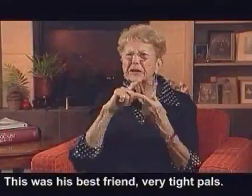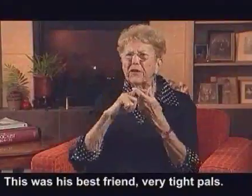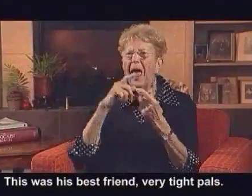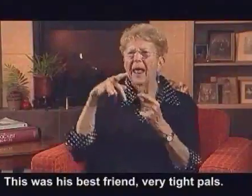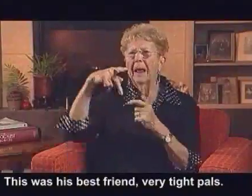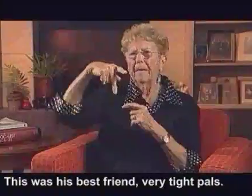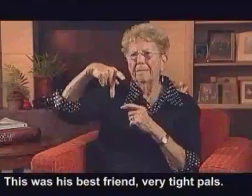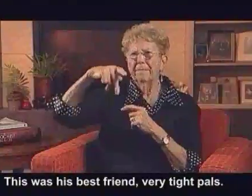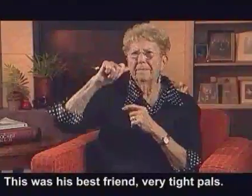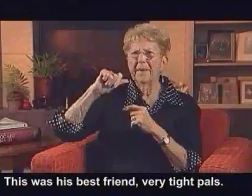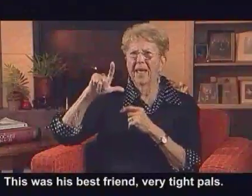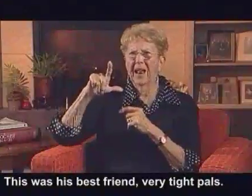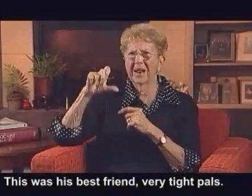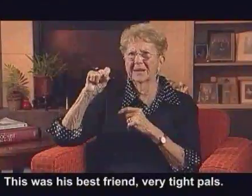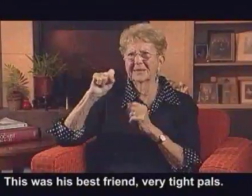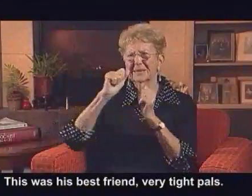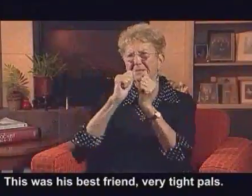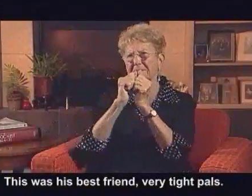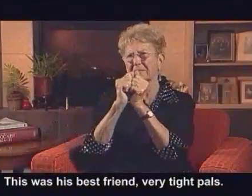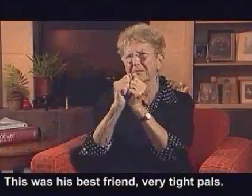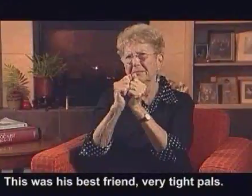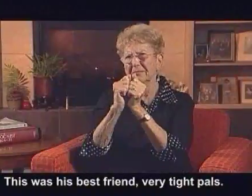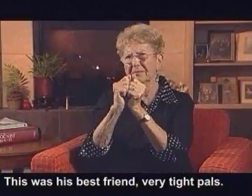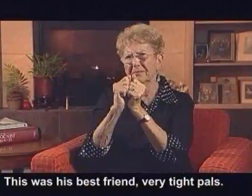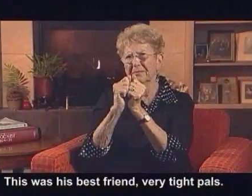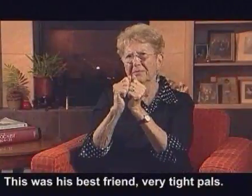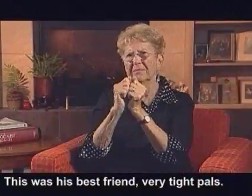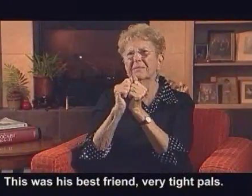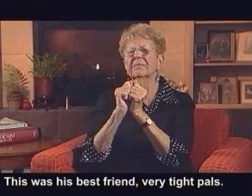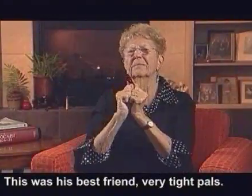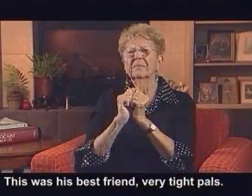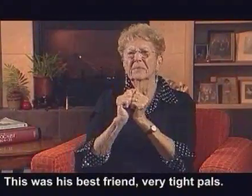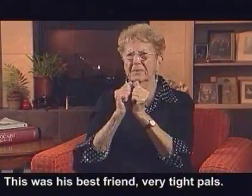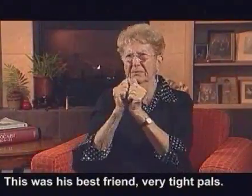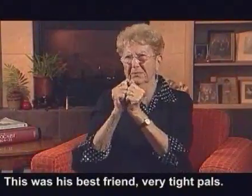This was his best friend. Very tight pals.